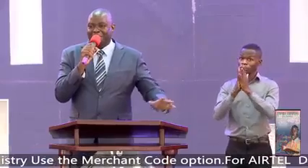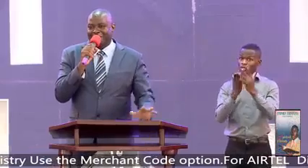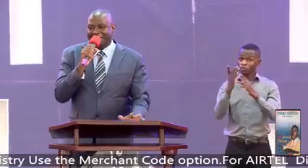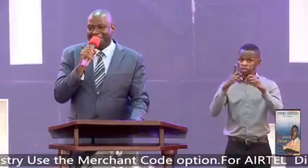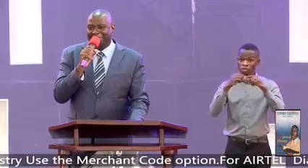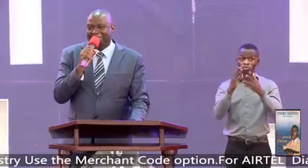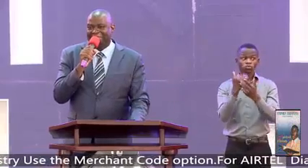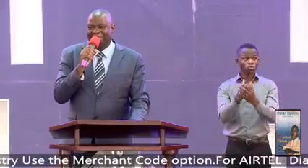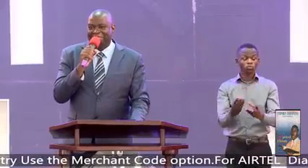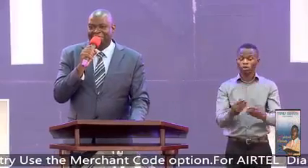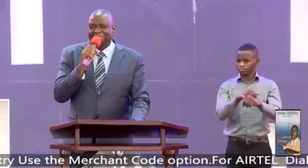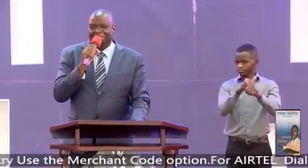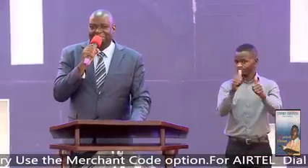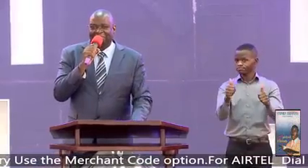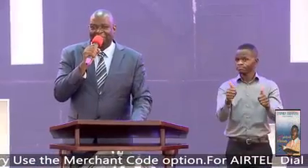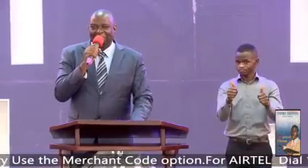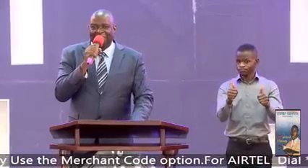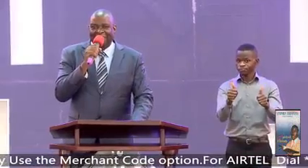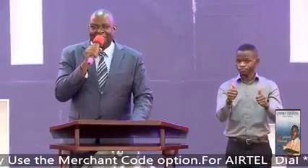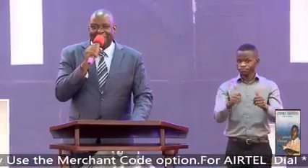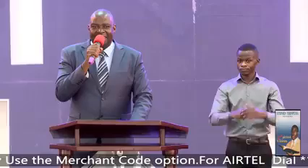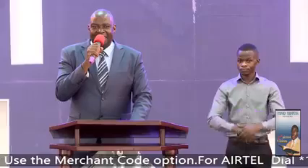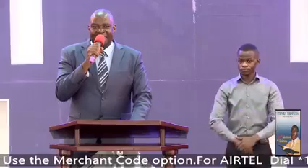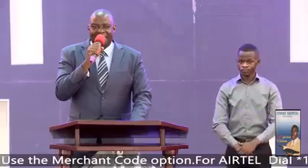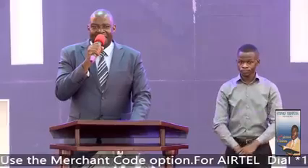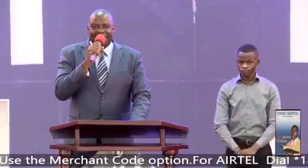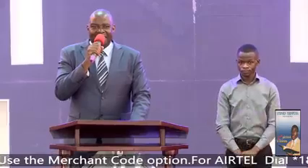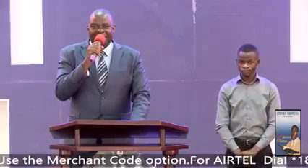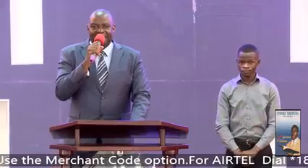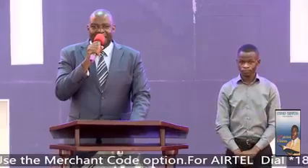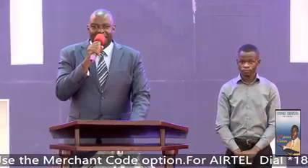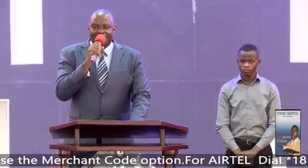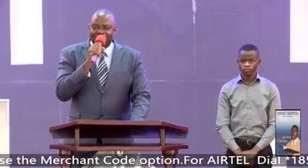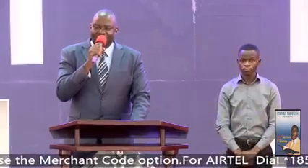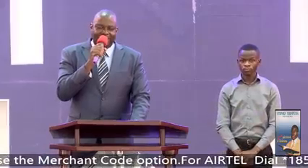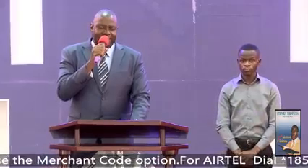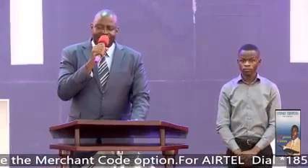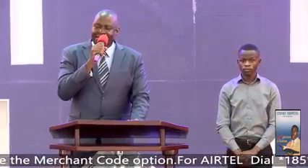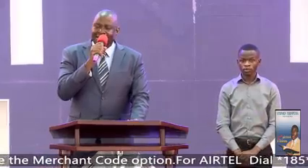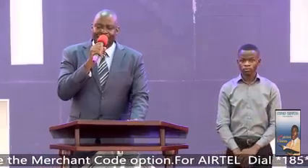Then if we sing only one song and then pray through those words, it will work for us.